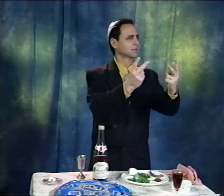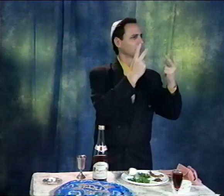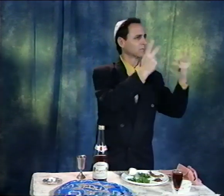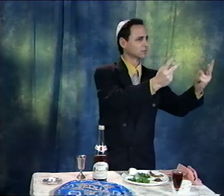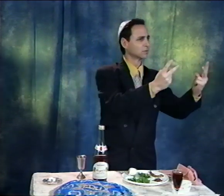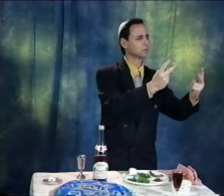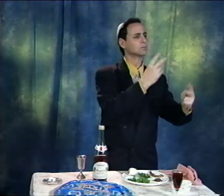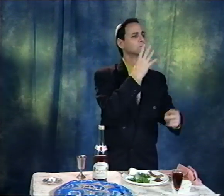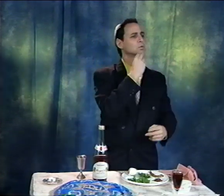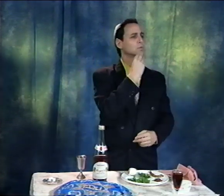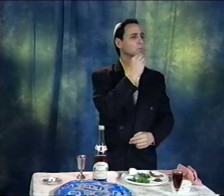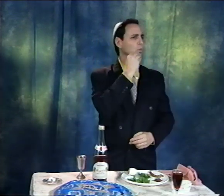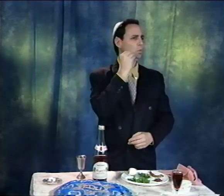visits every Jewish home.